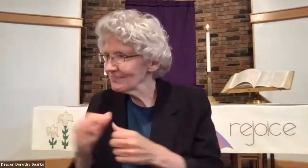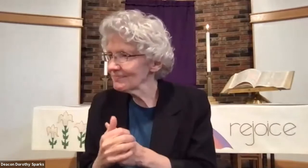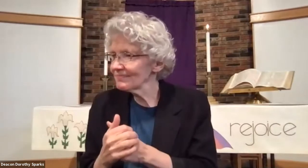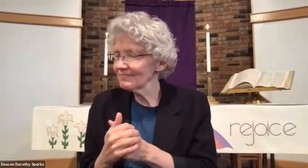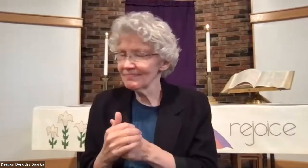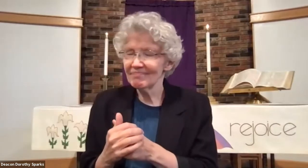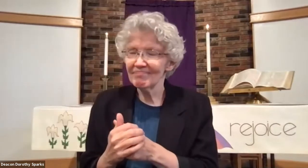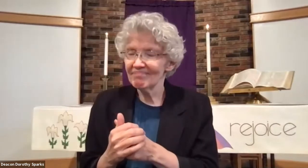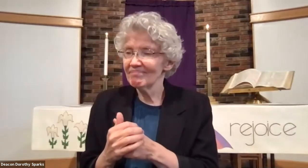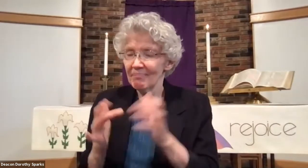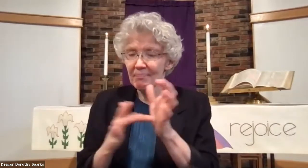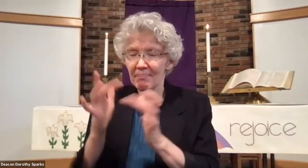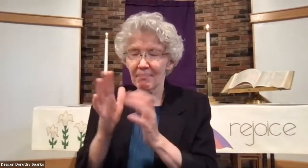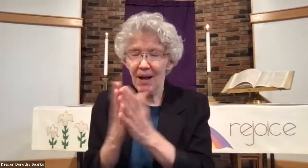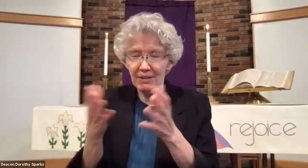He told them,